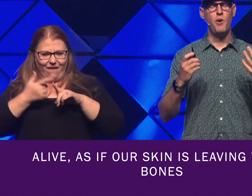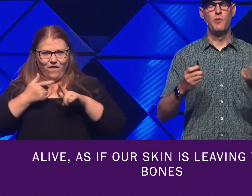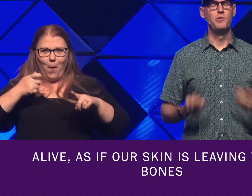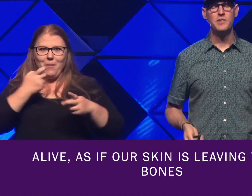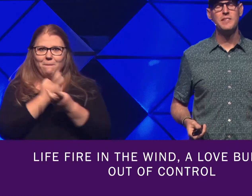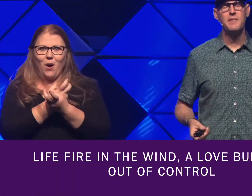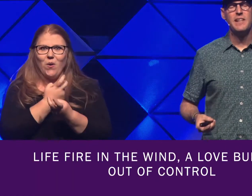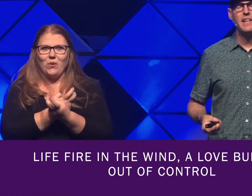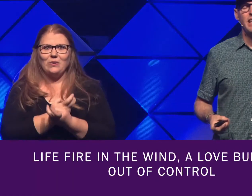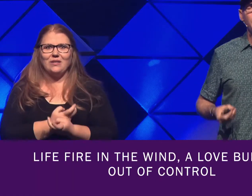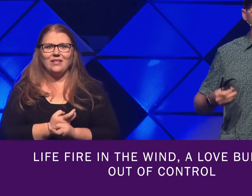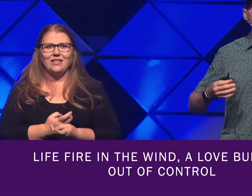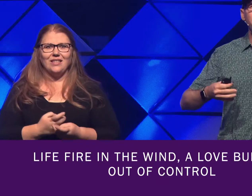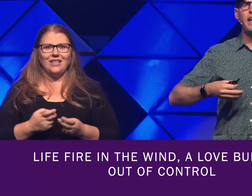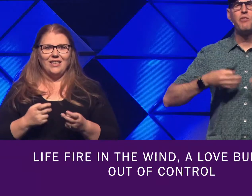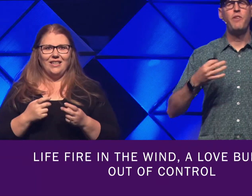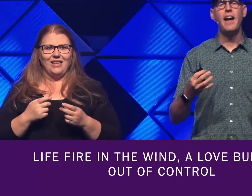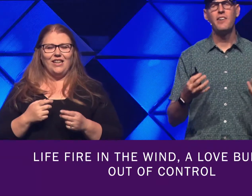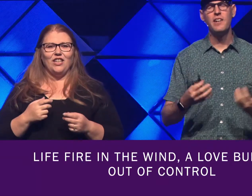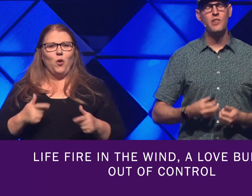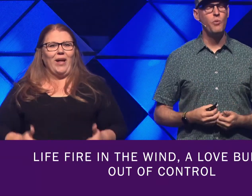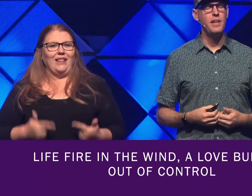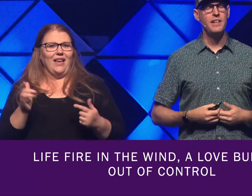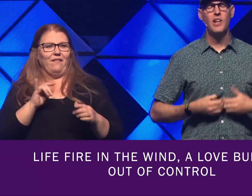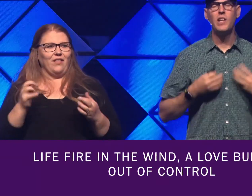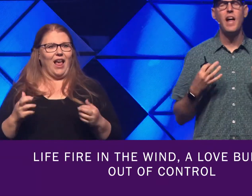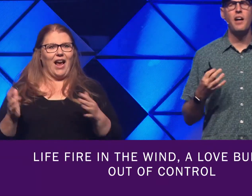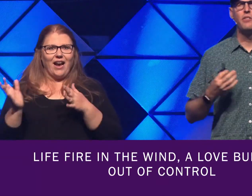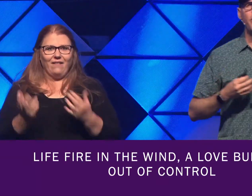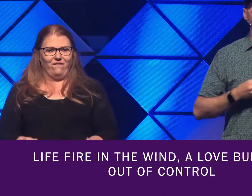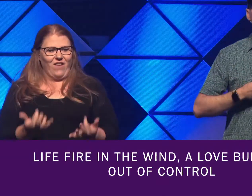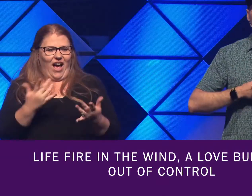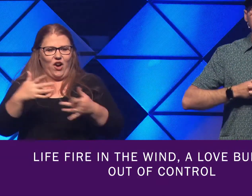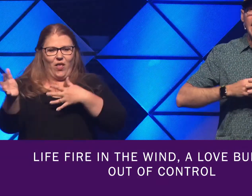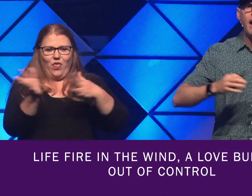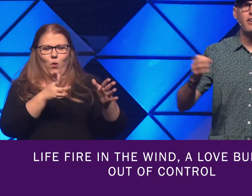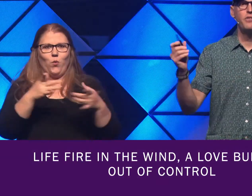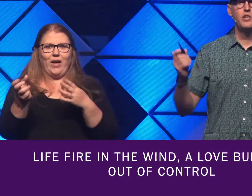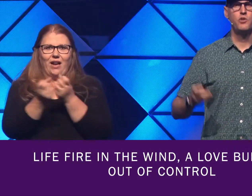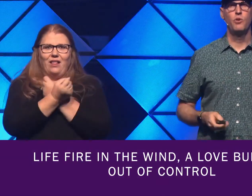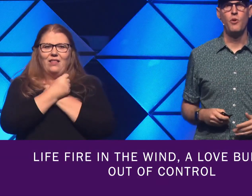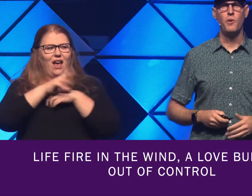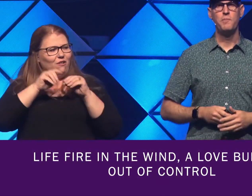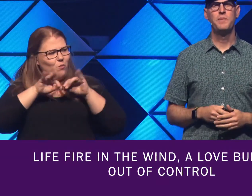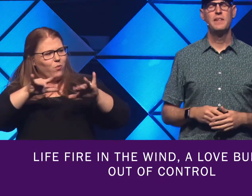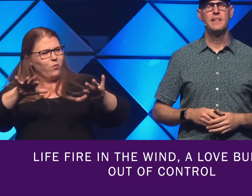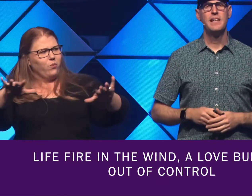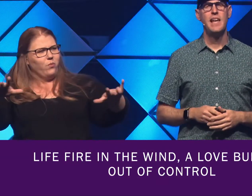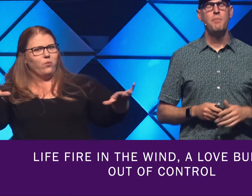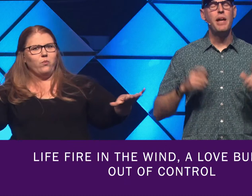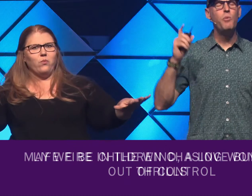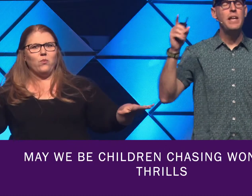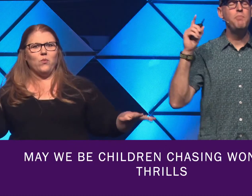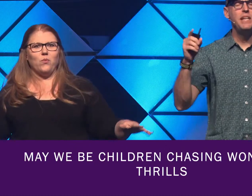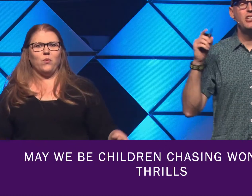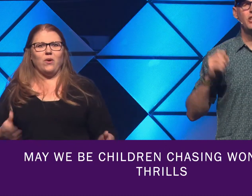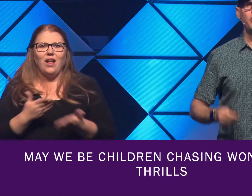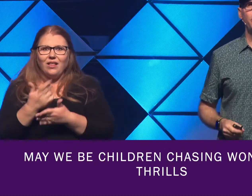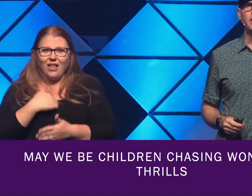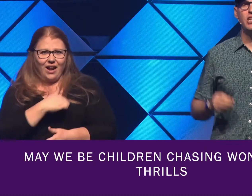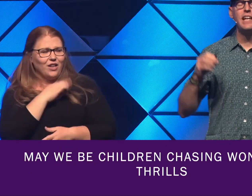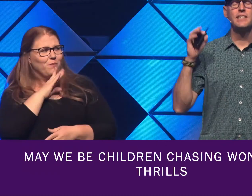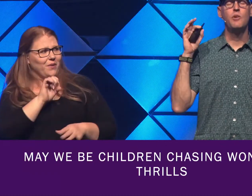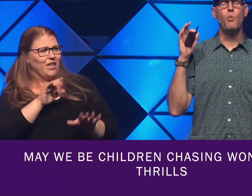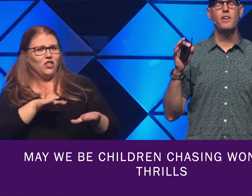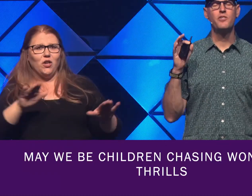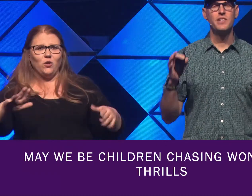these bones. That we would live like fire in the wind, a love burning out of control. May we be